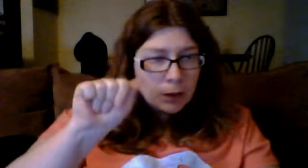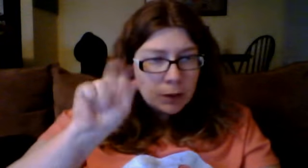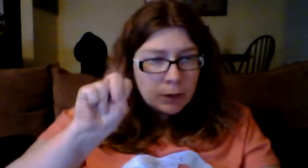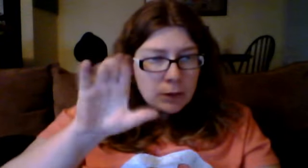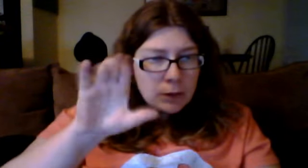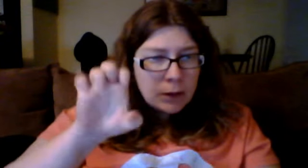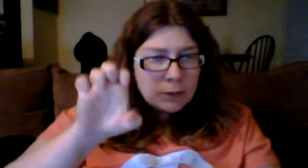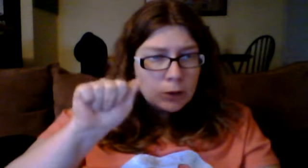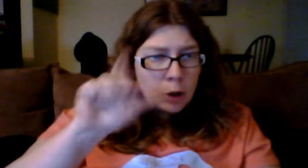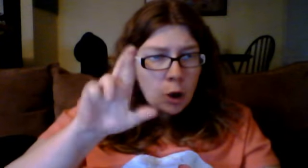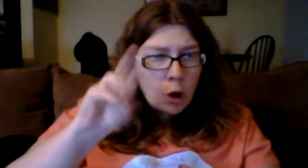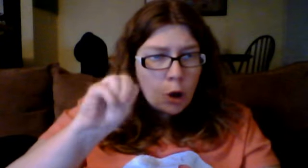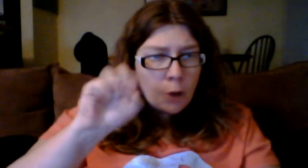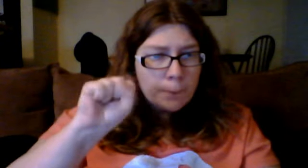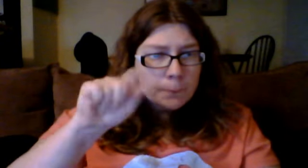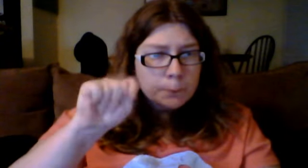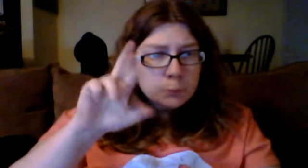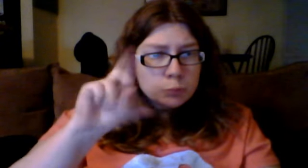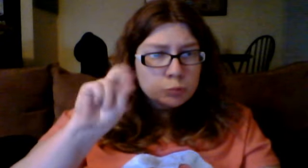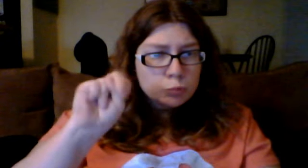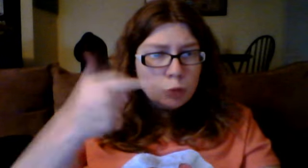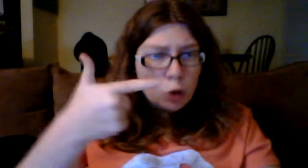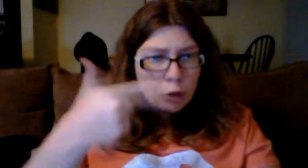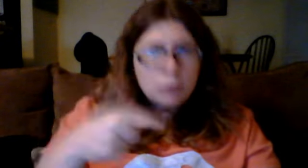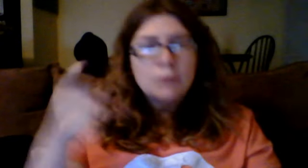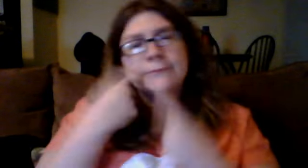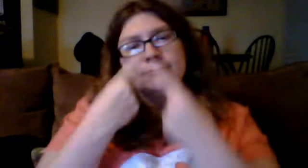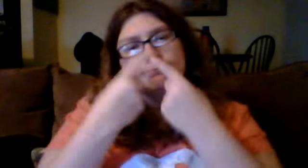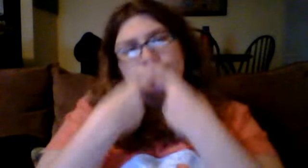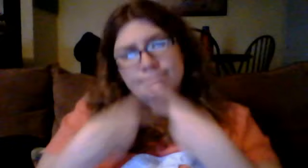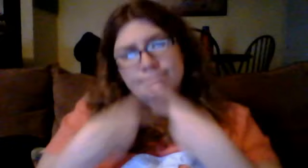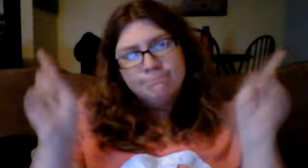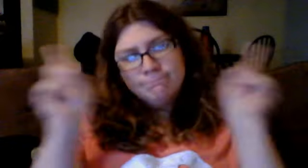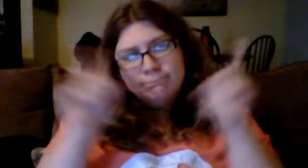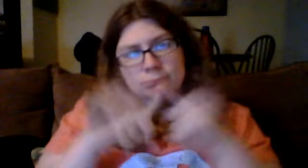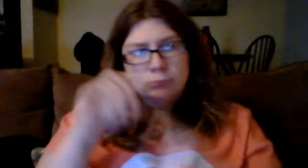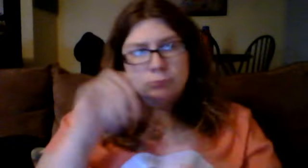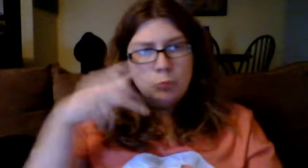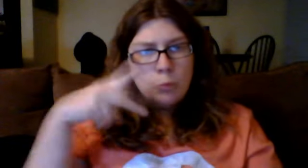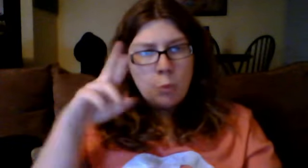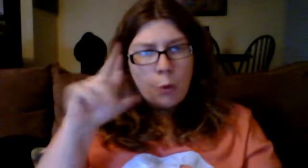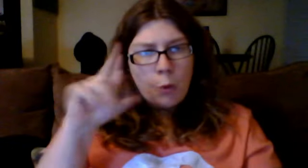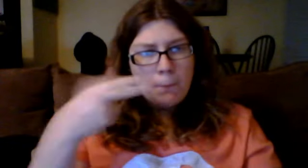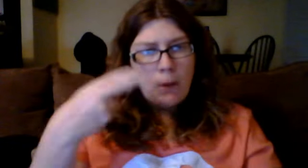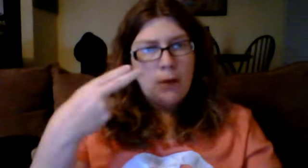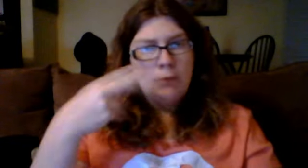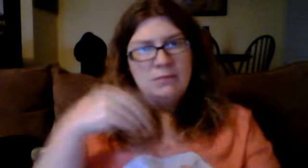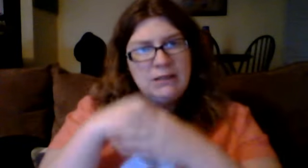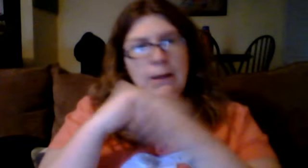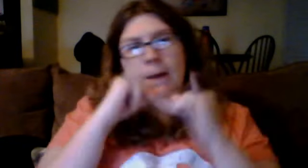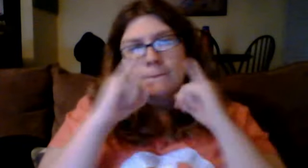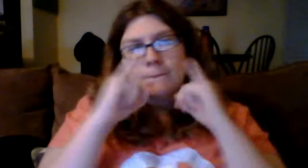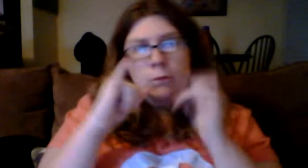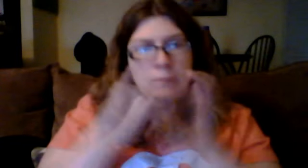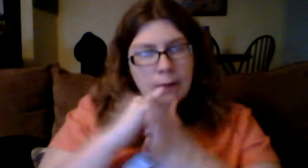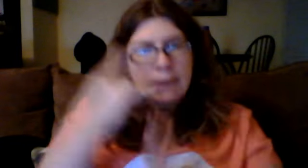remain connected. The nation has fallen near the dark. You've waited so long for their return. And